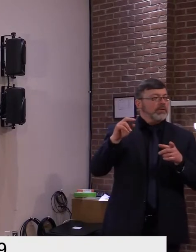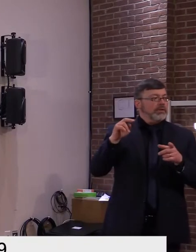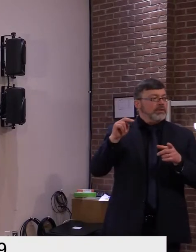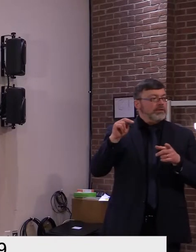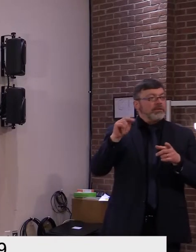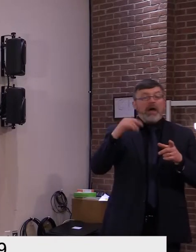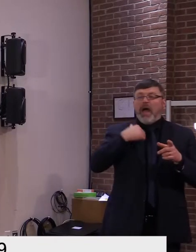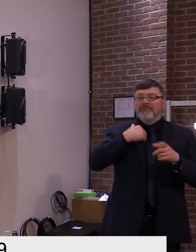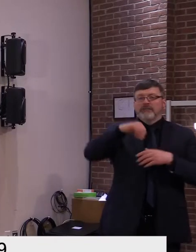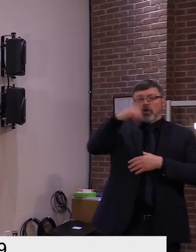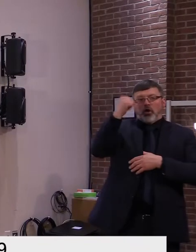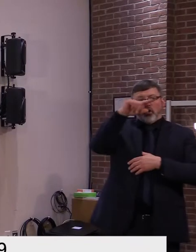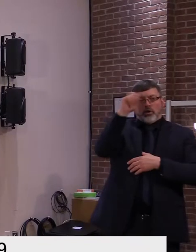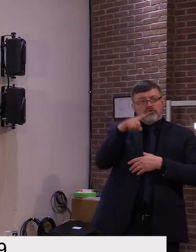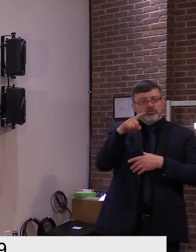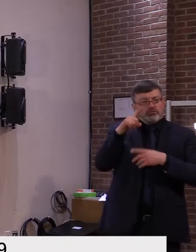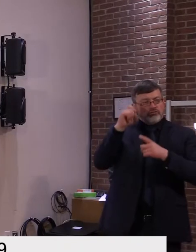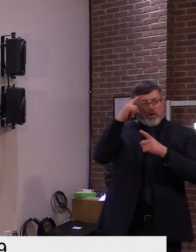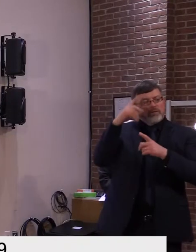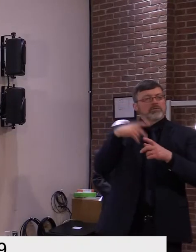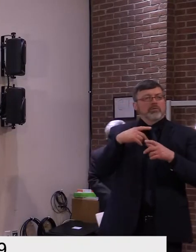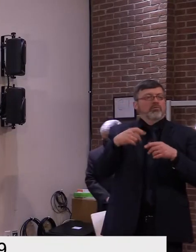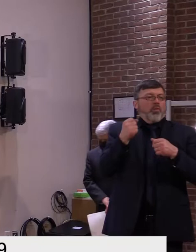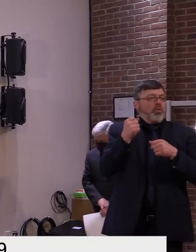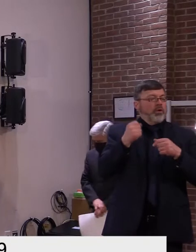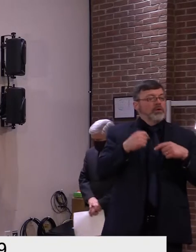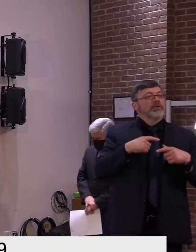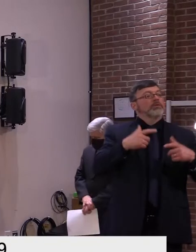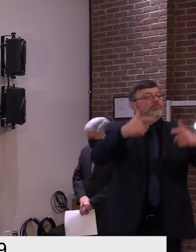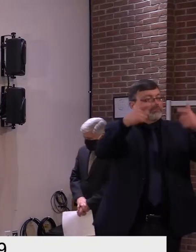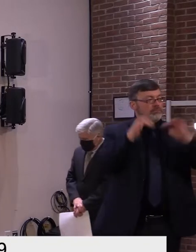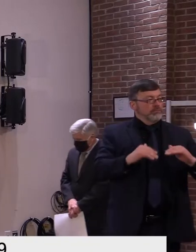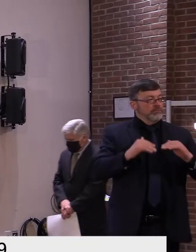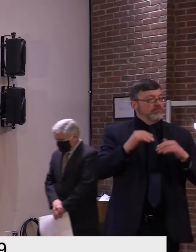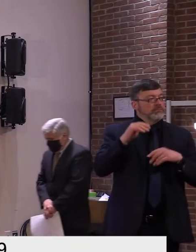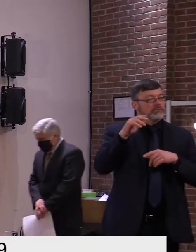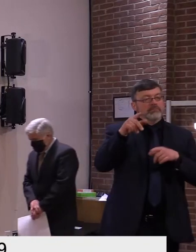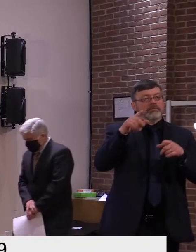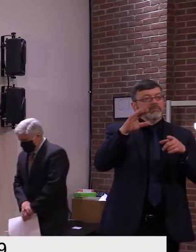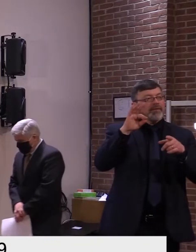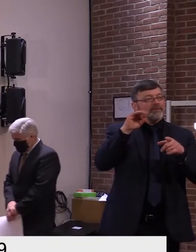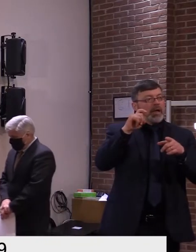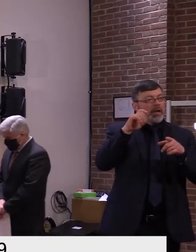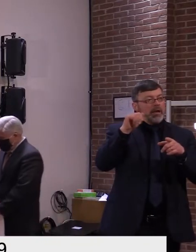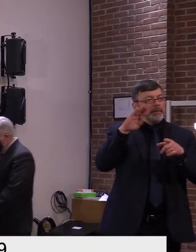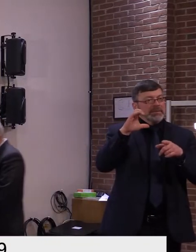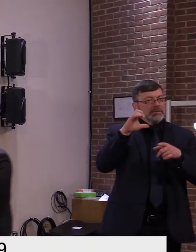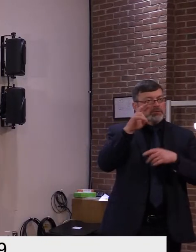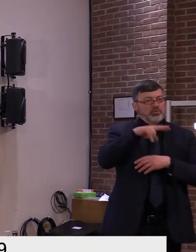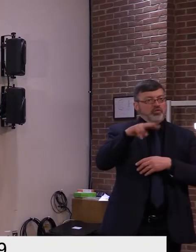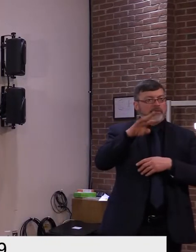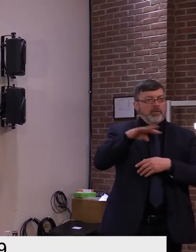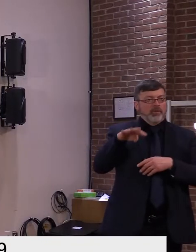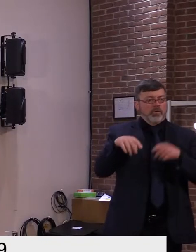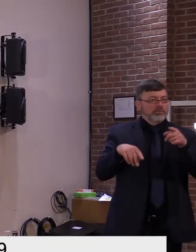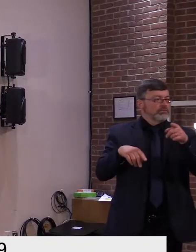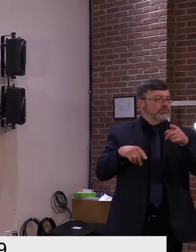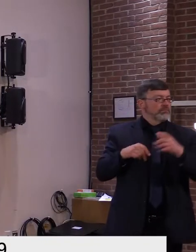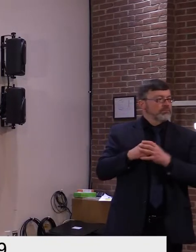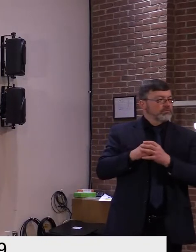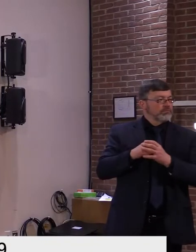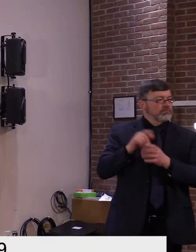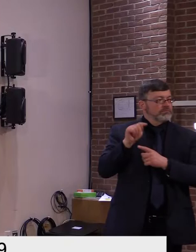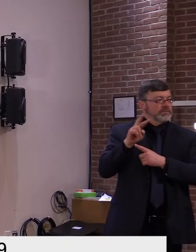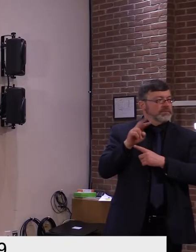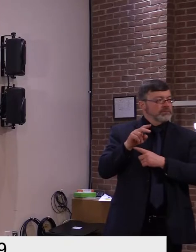Steve? This one may be for Mike. On the housing for the homeless folks, where are we at with